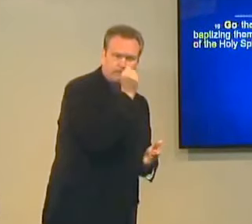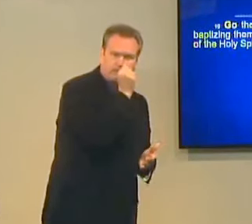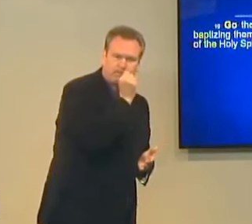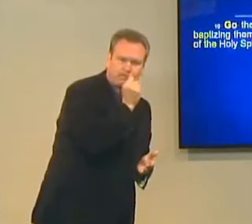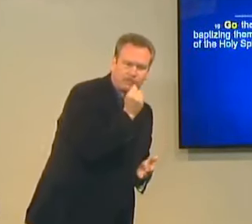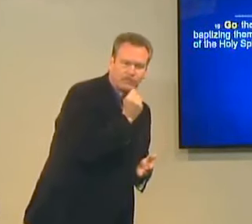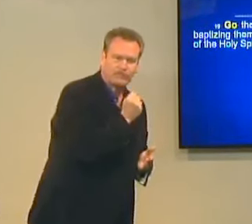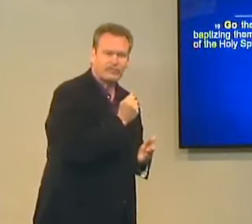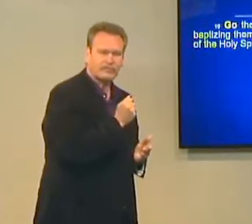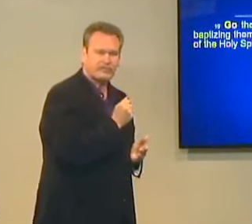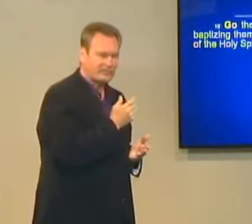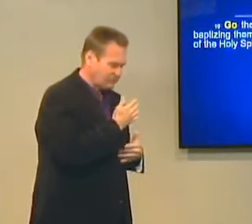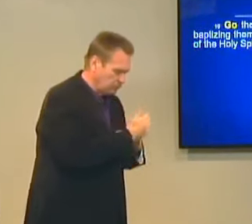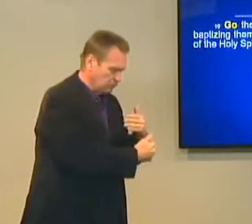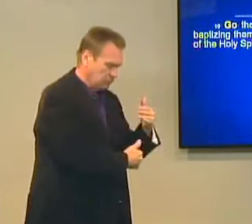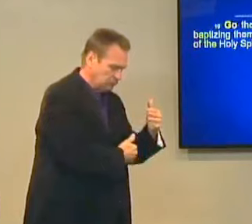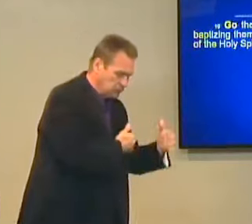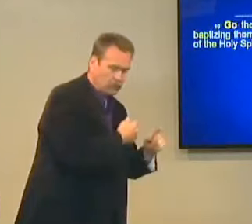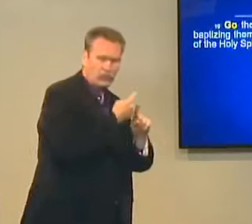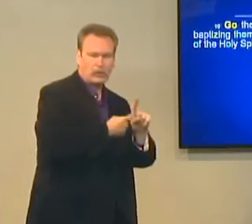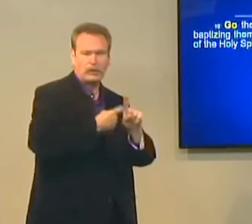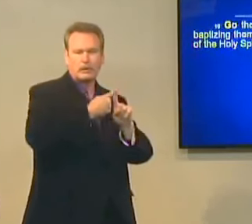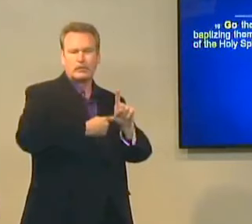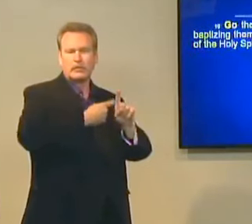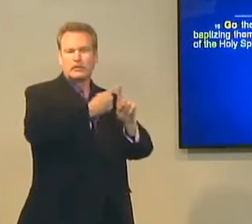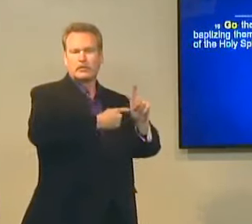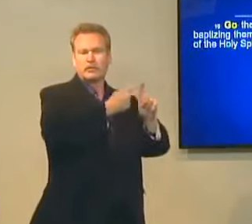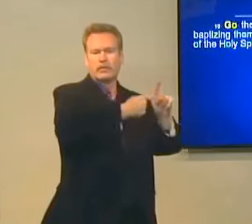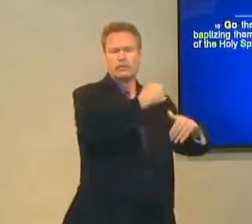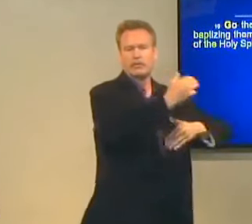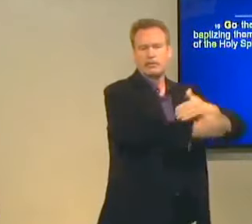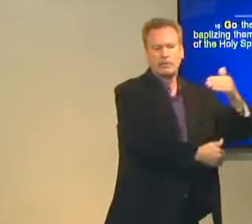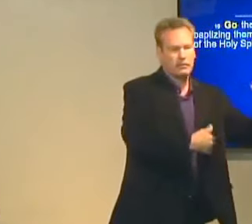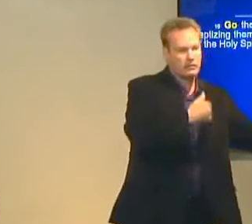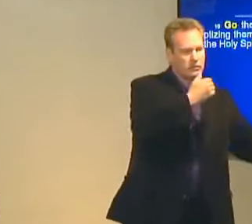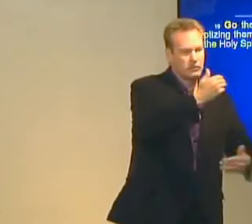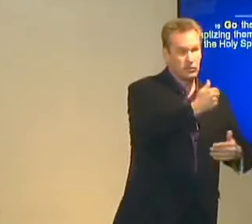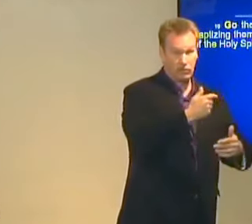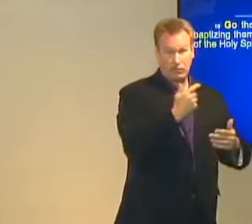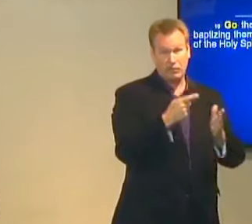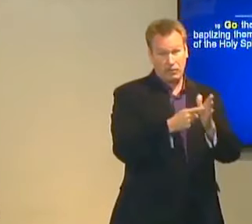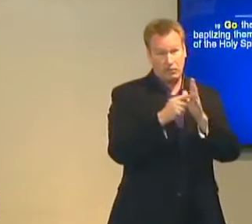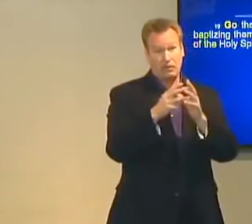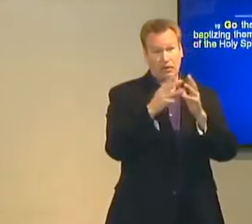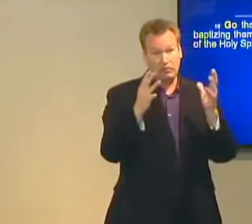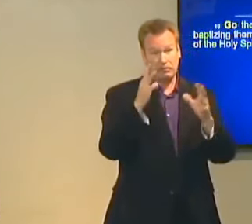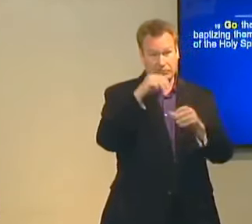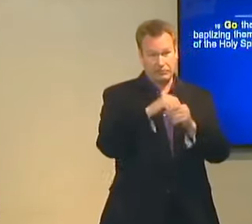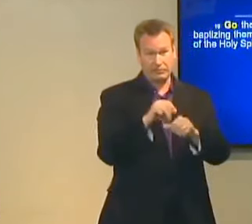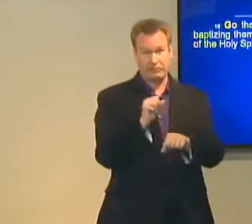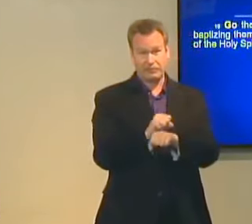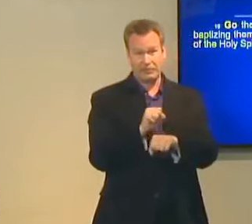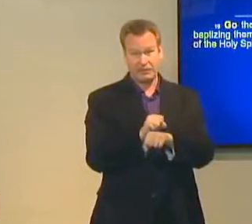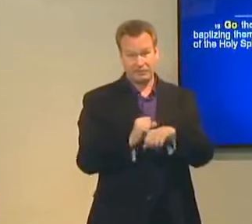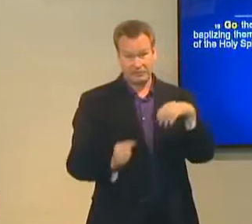all these processes you have to go slowly through the process for months and months and months and months it requires a lot of